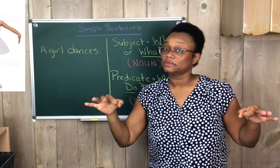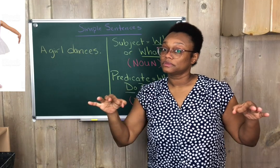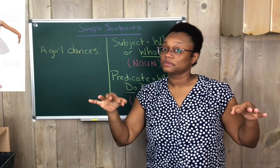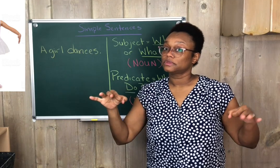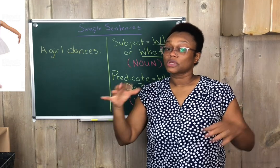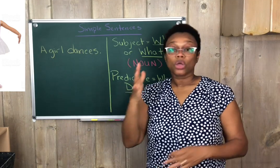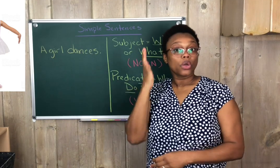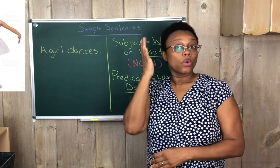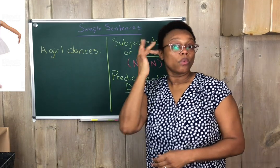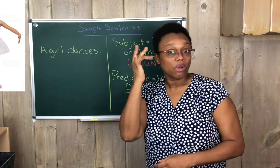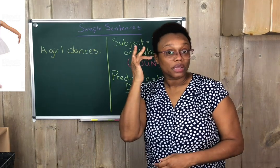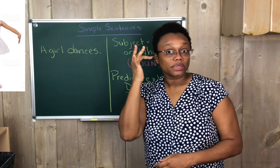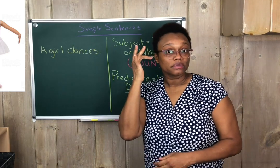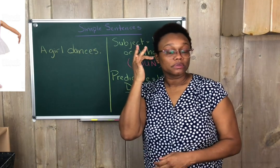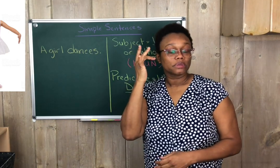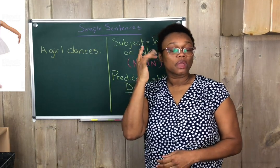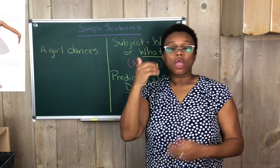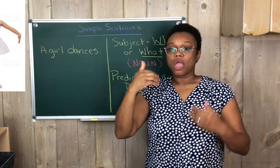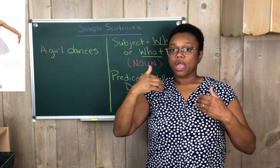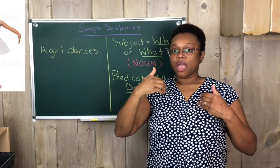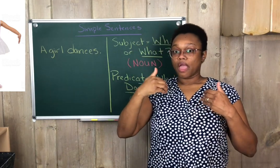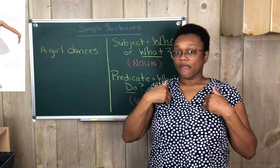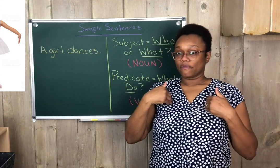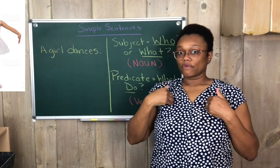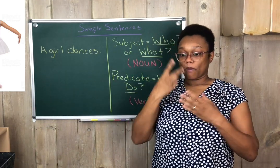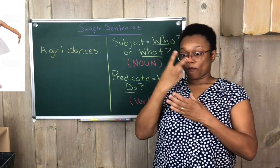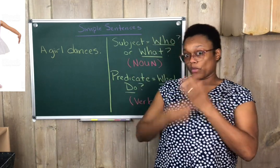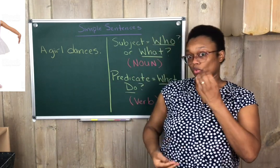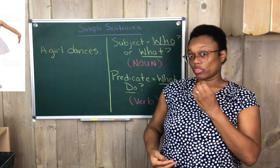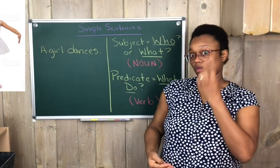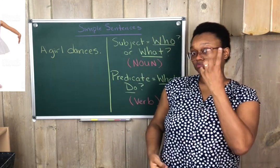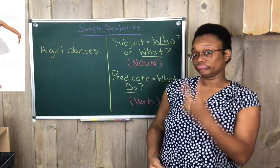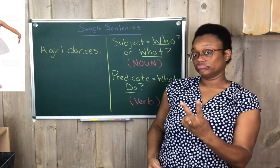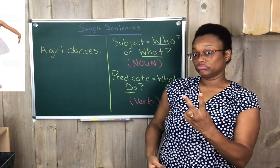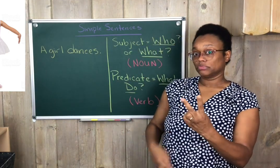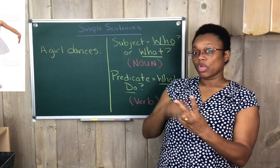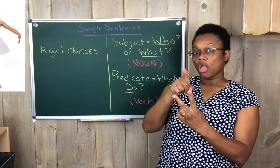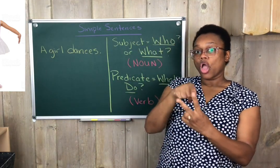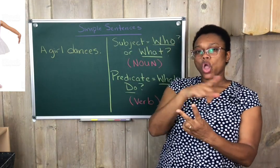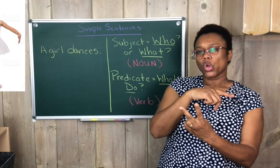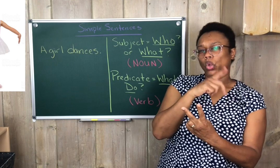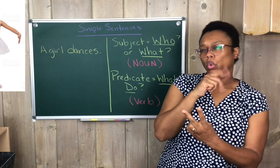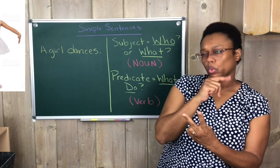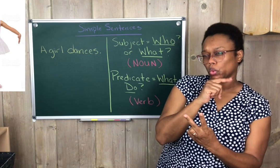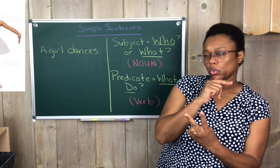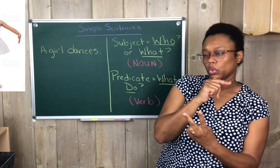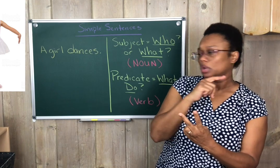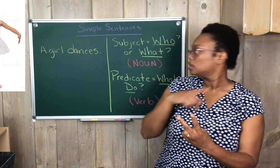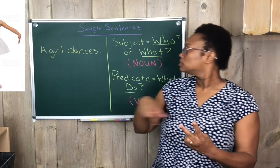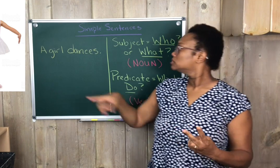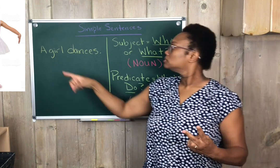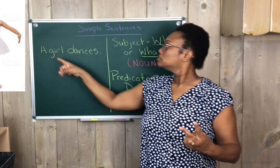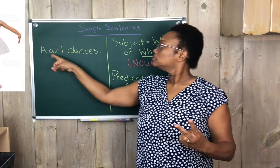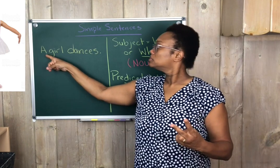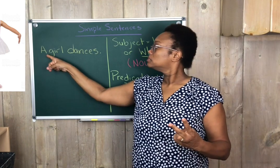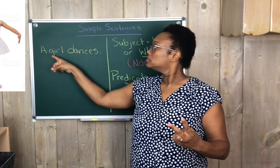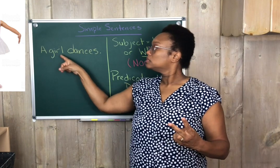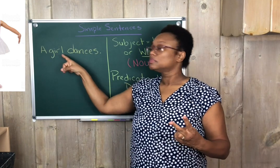Now it's a sentence. Why? Because I have both who, the subject, a